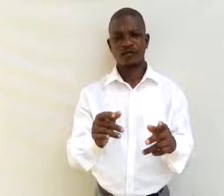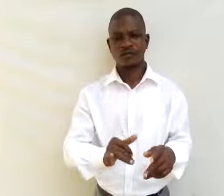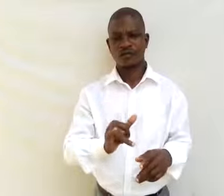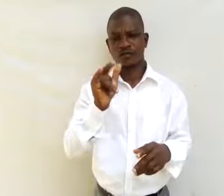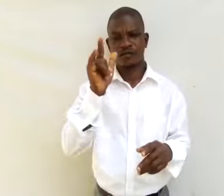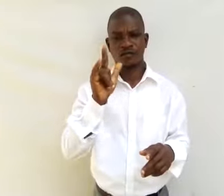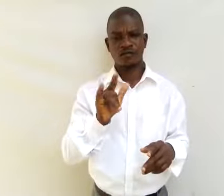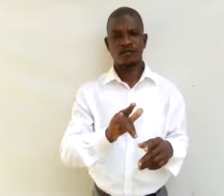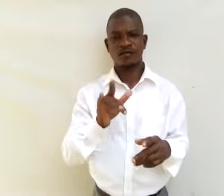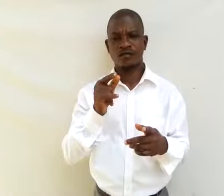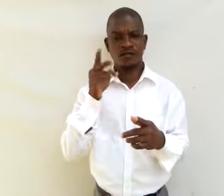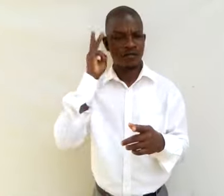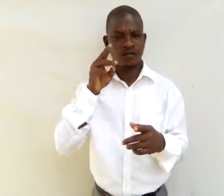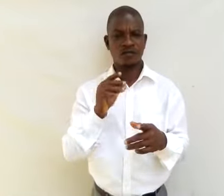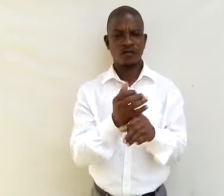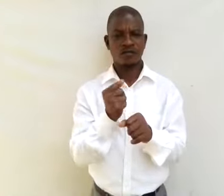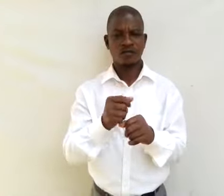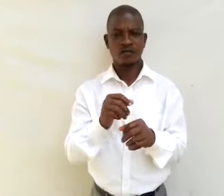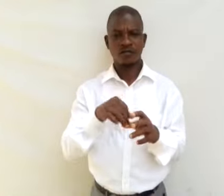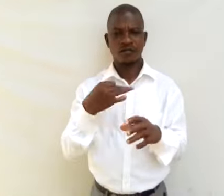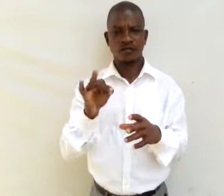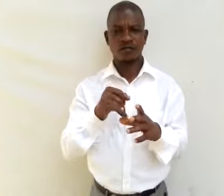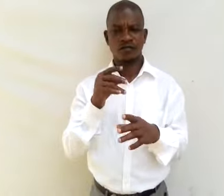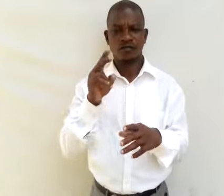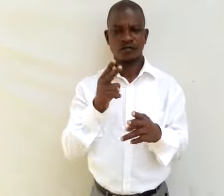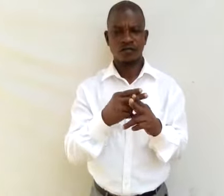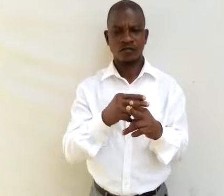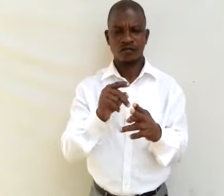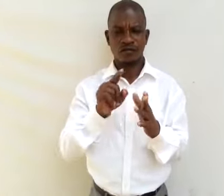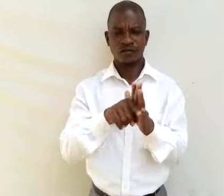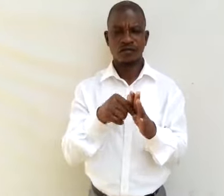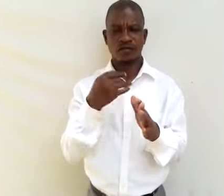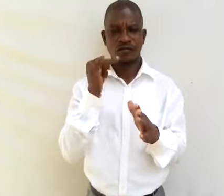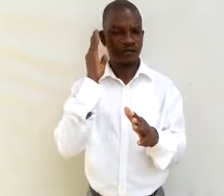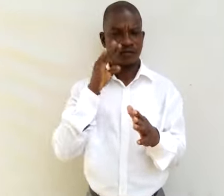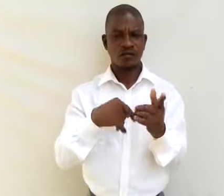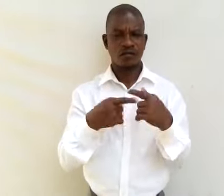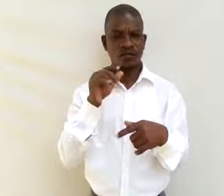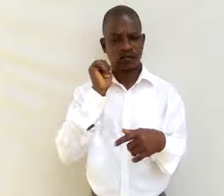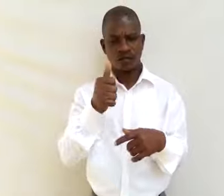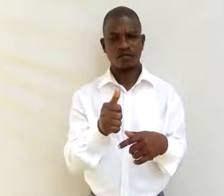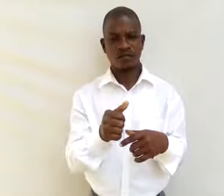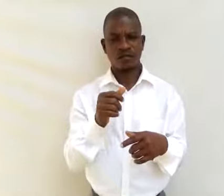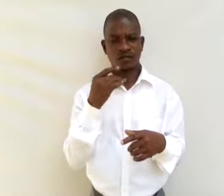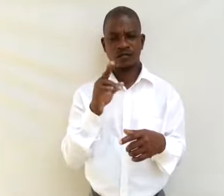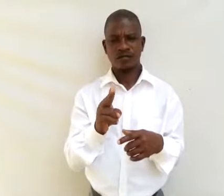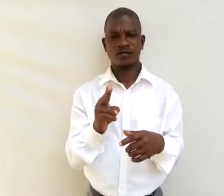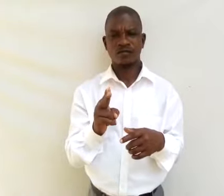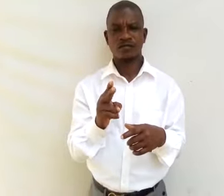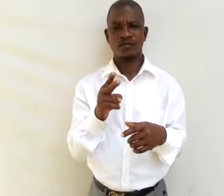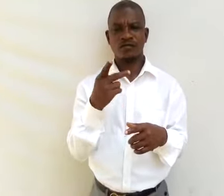off in few seconds. They will come tomorrow. Two, to express